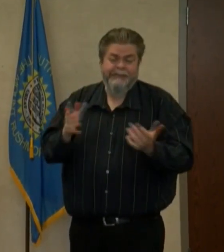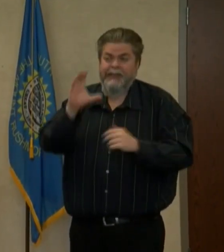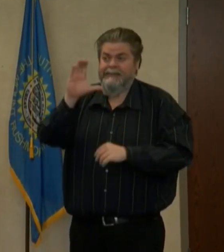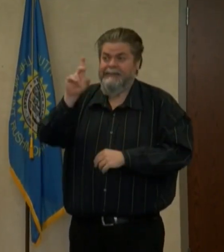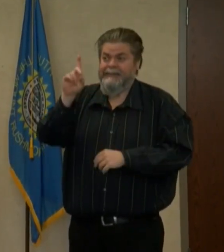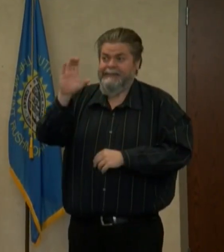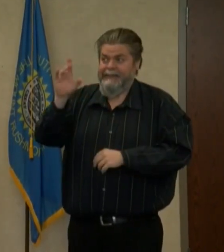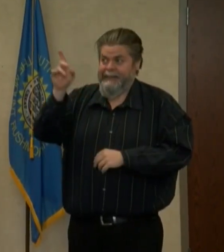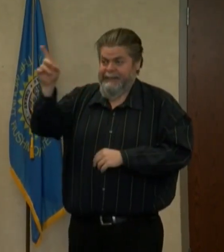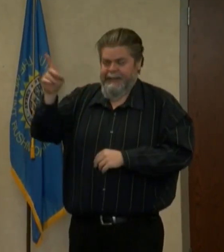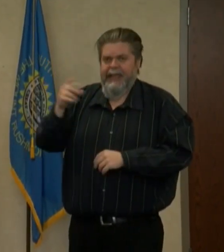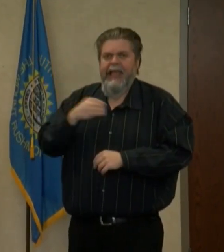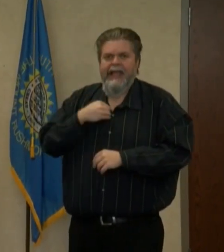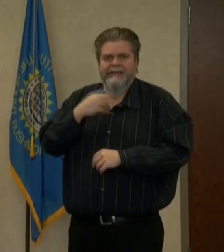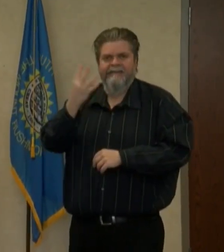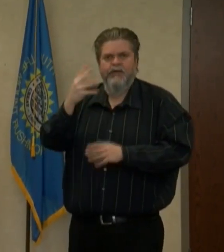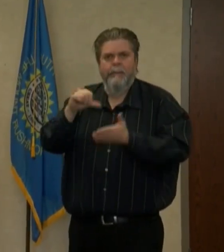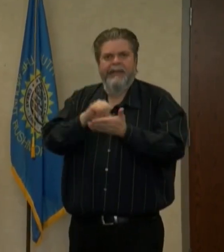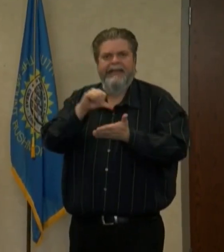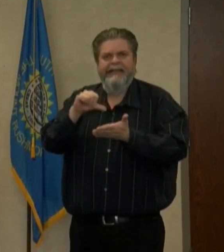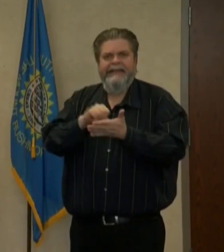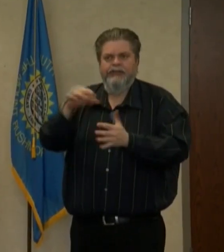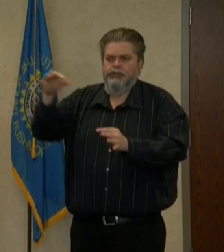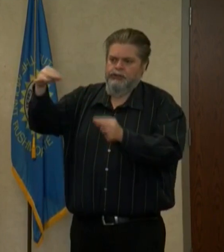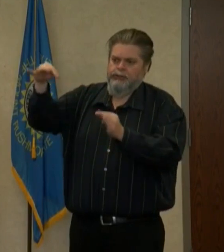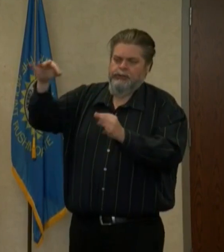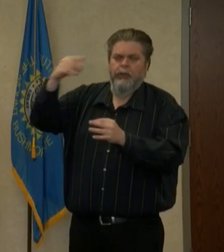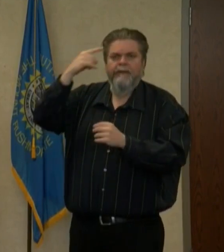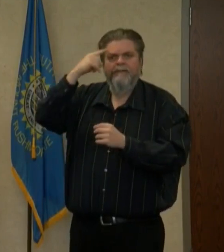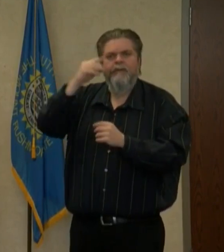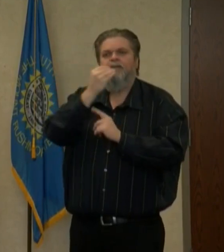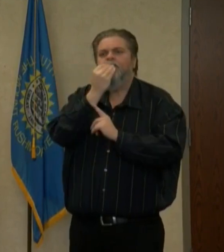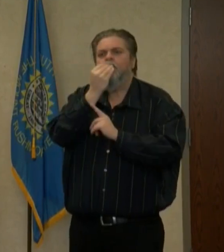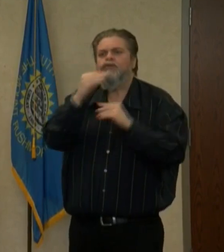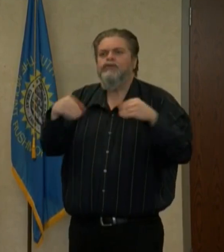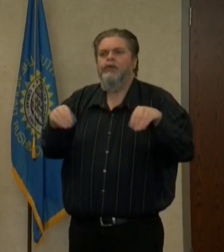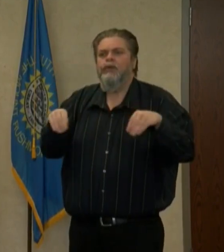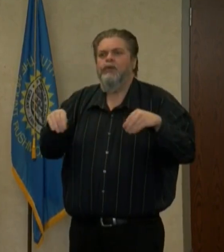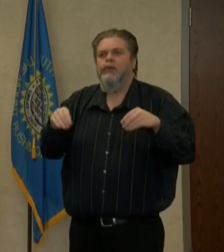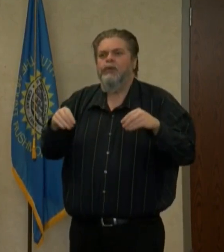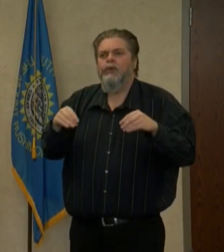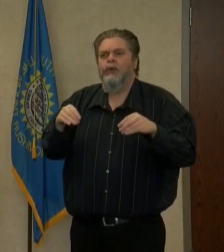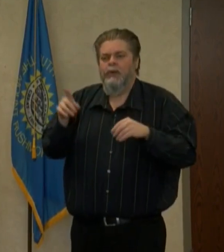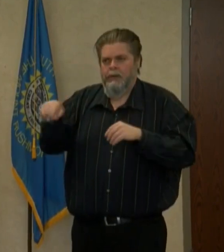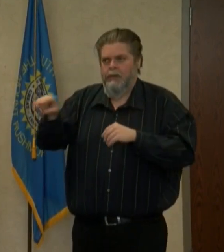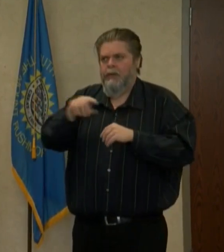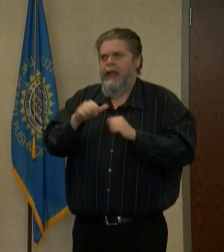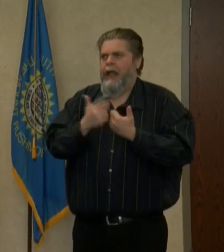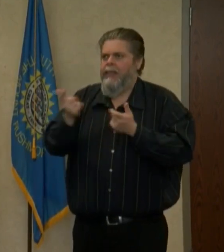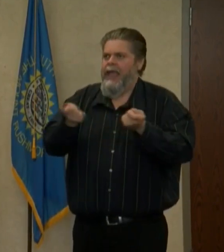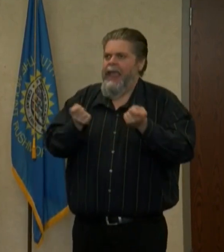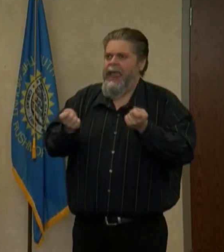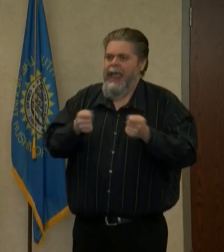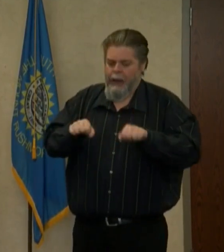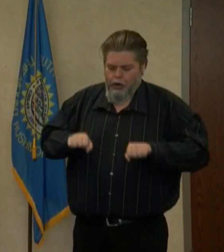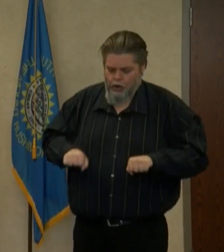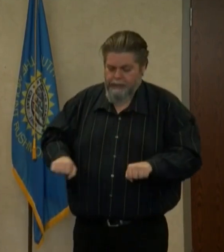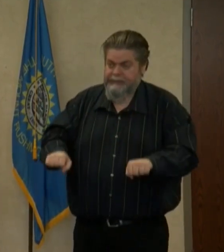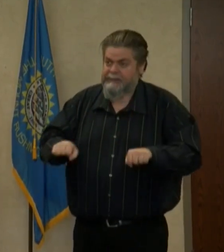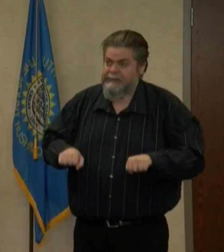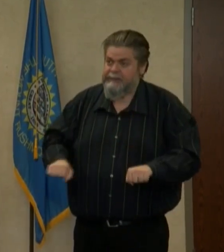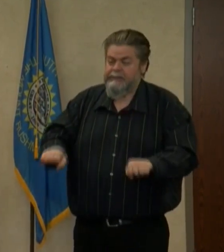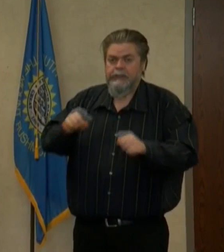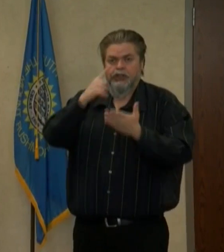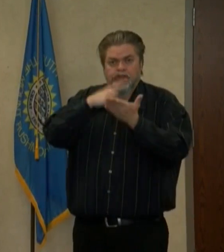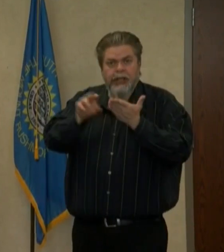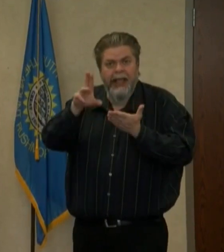the weekend released about a 4-page document just for grocers on things that they need to be doing, from the way they're handling carts to checkouts